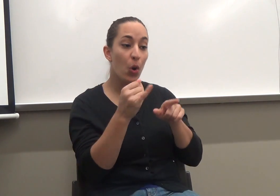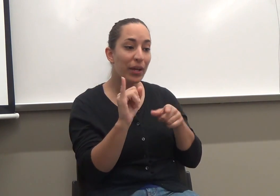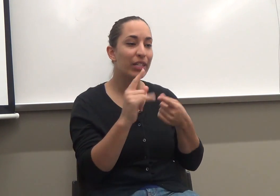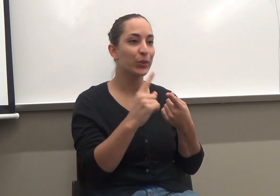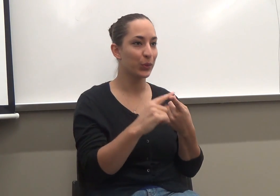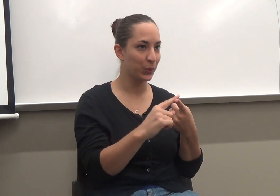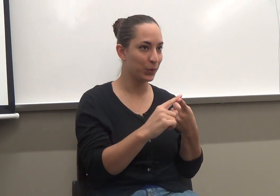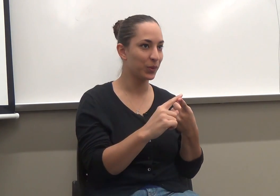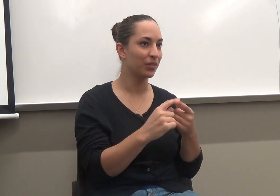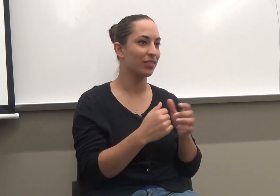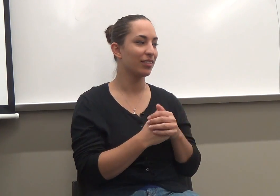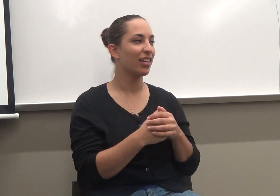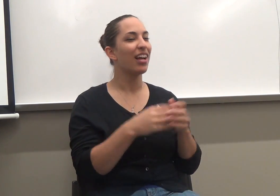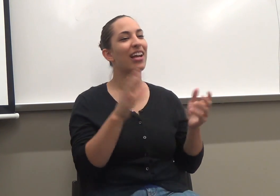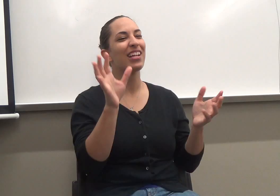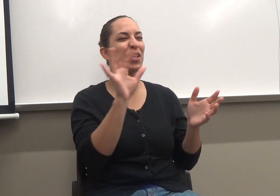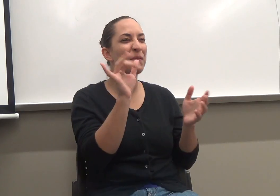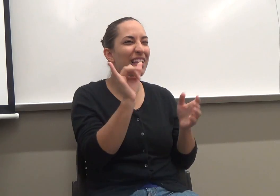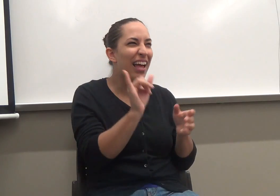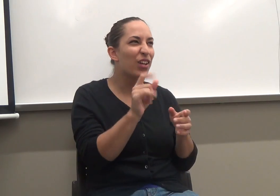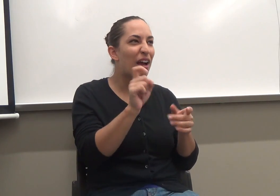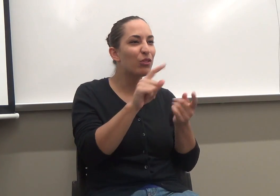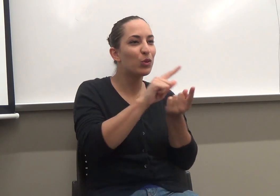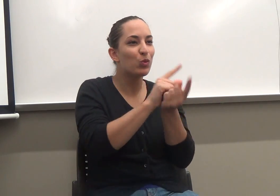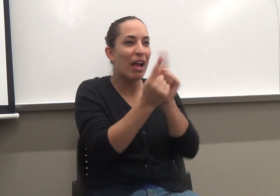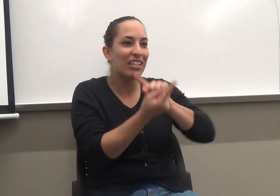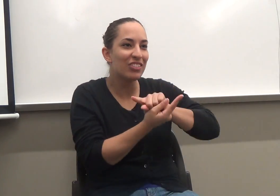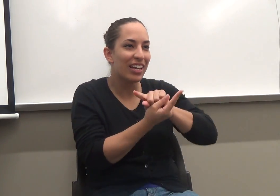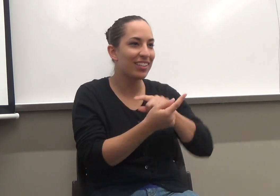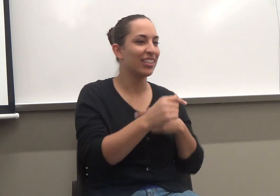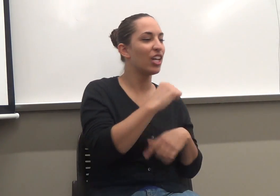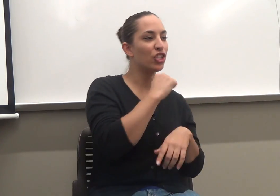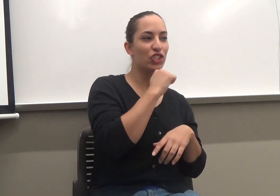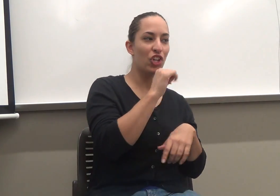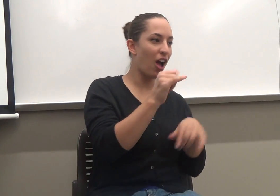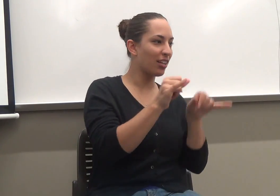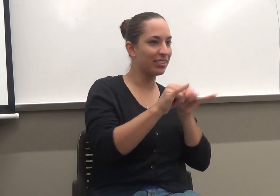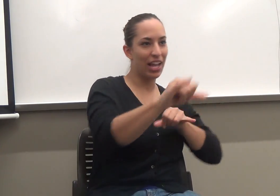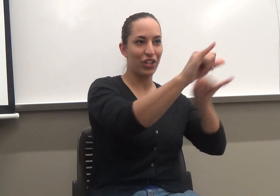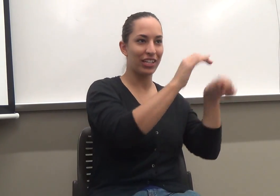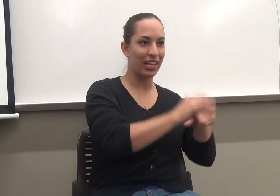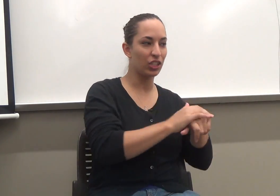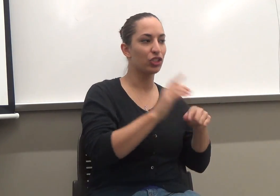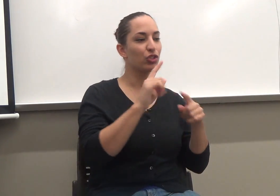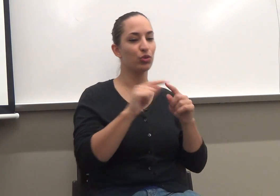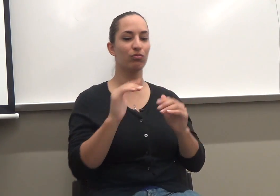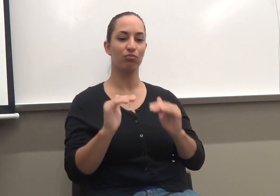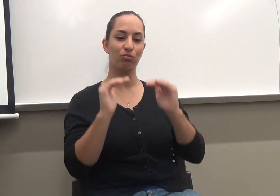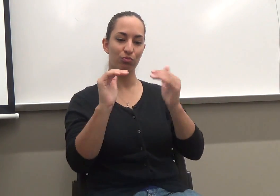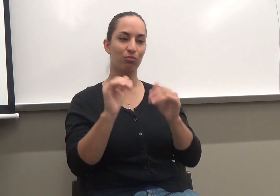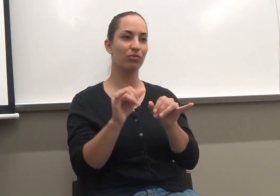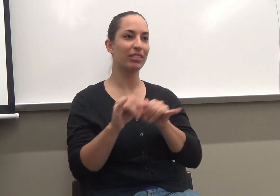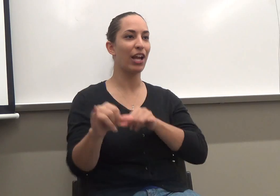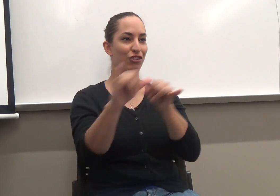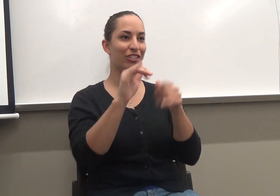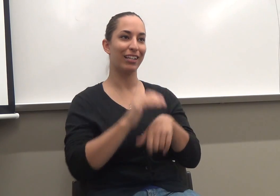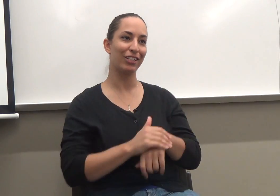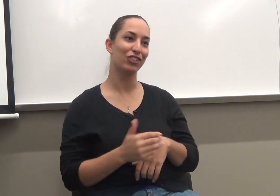That's what you're going to have to do, is translate these from non-standard English to standard. Okay, so that's one reason